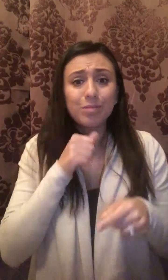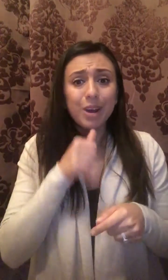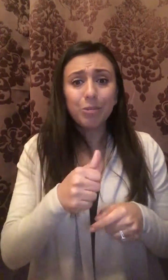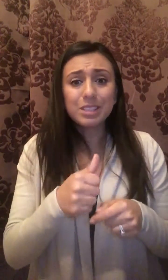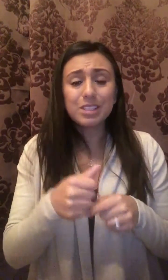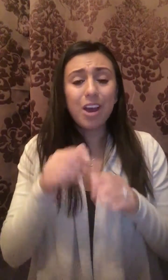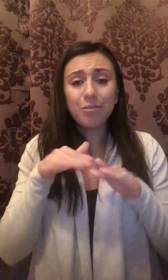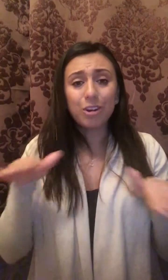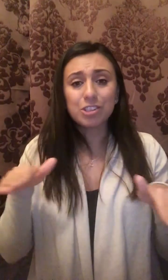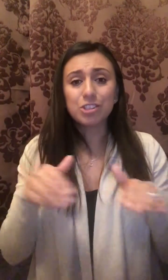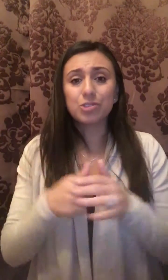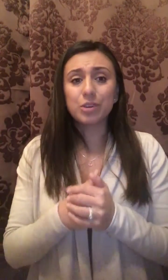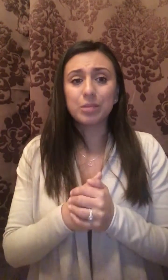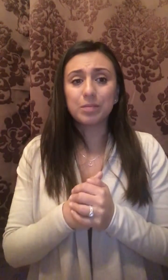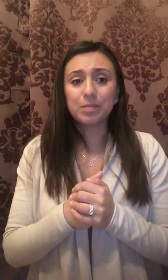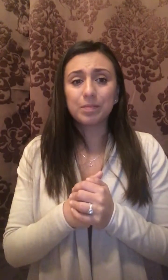and what's not for our children.